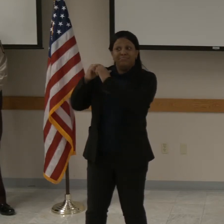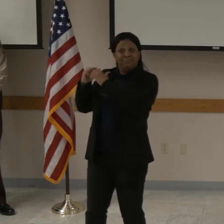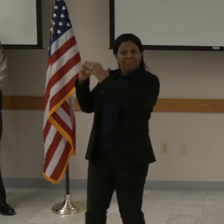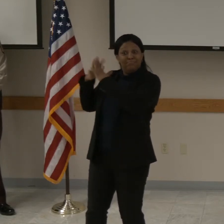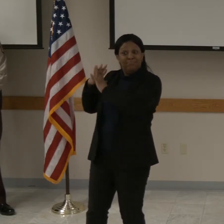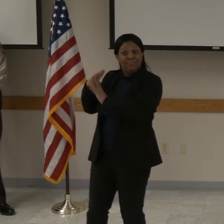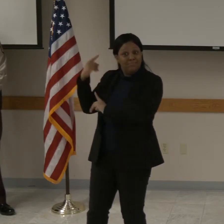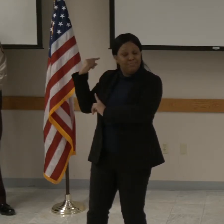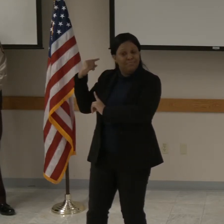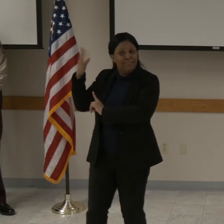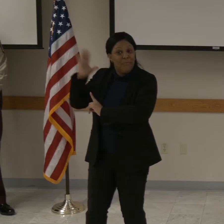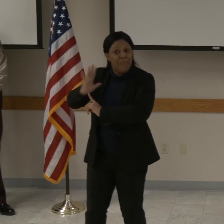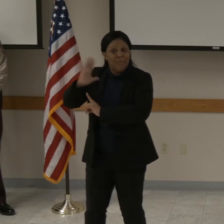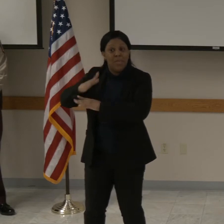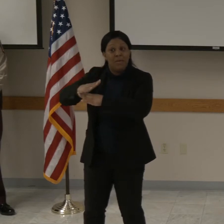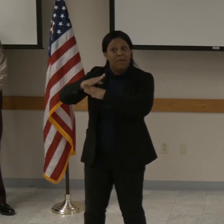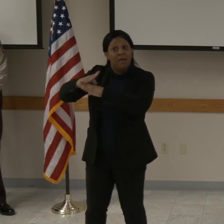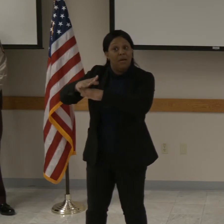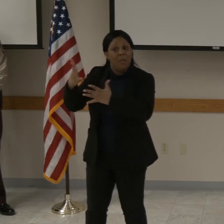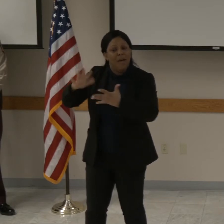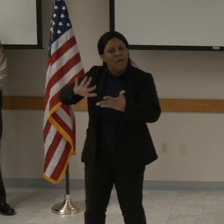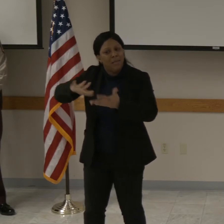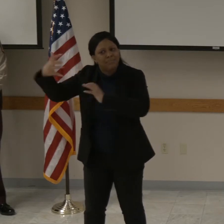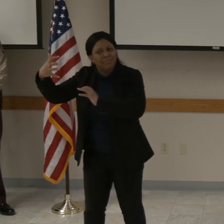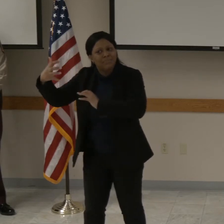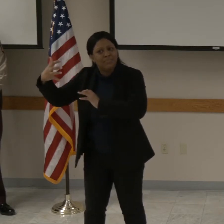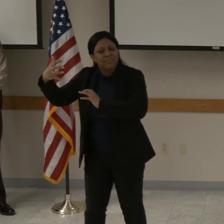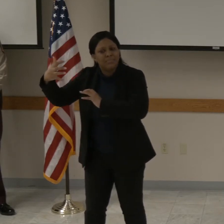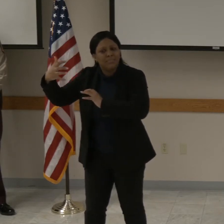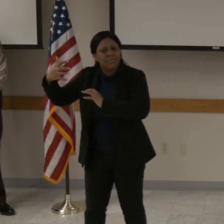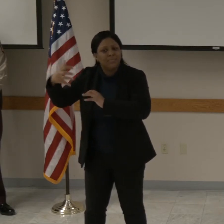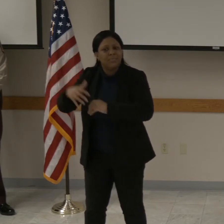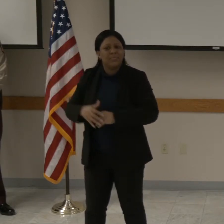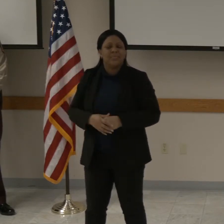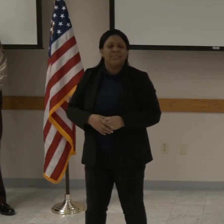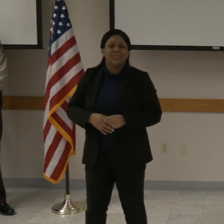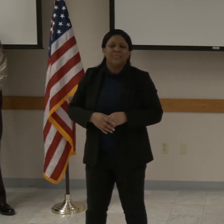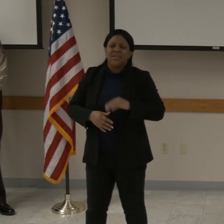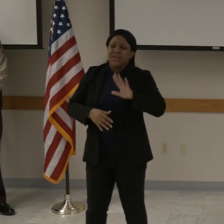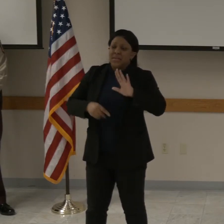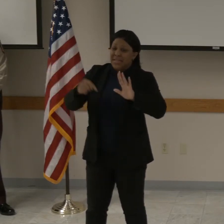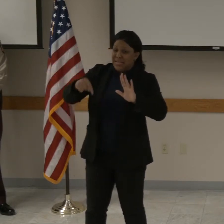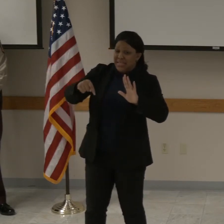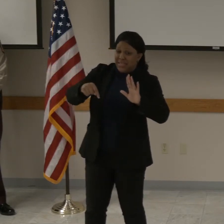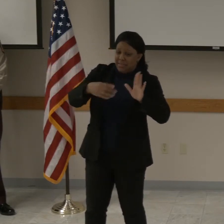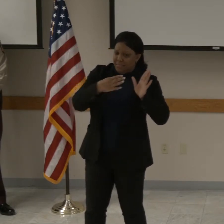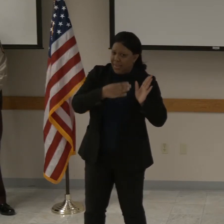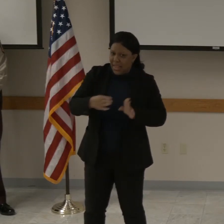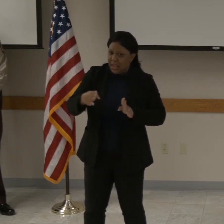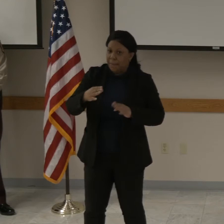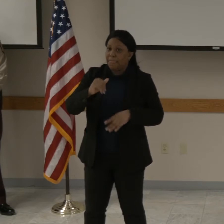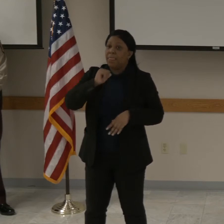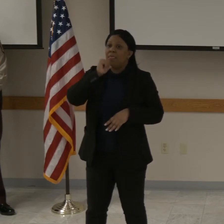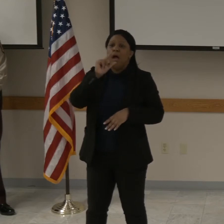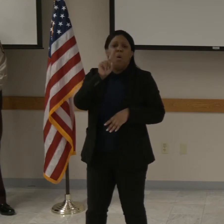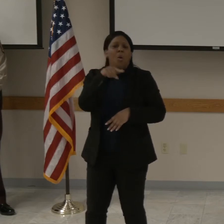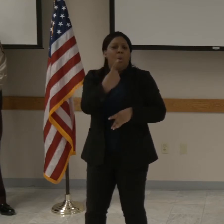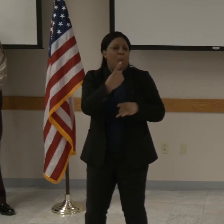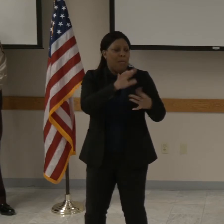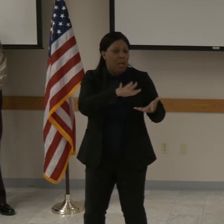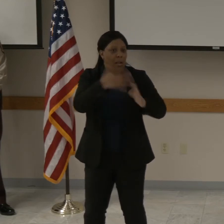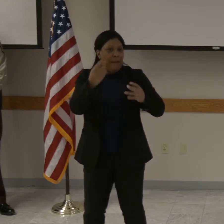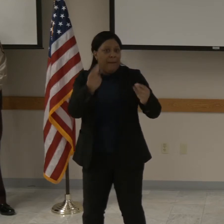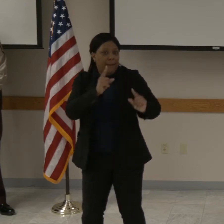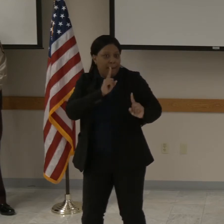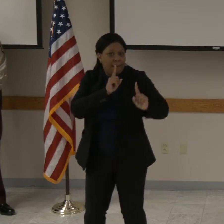react to it. This plan does both. This plan is set up to prevent bad things from happening and then to respond if they do happen. I